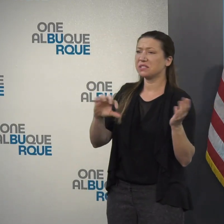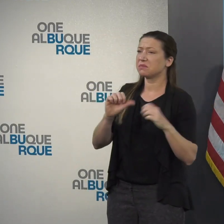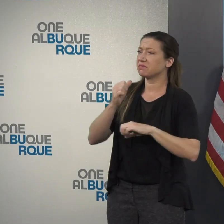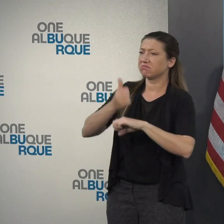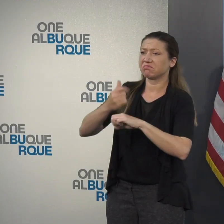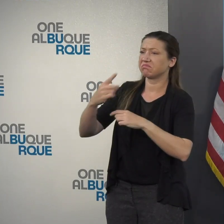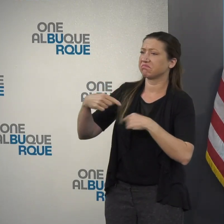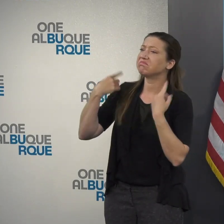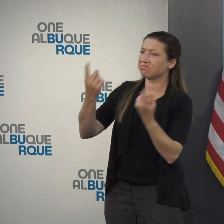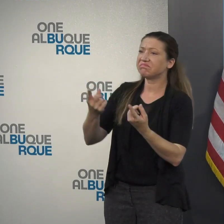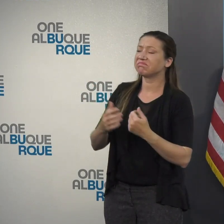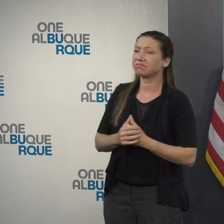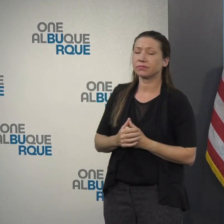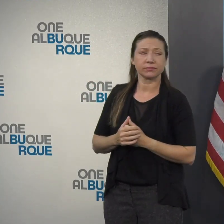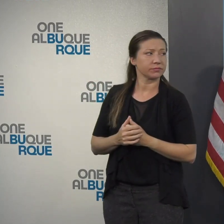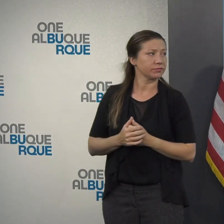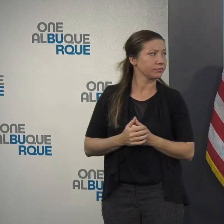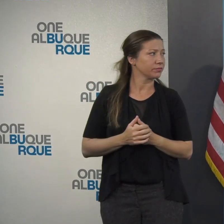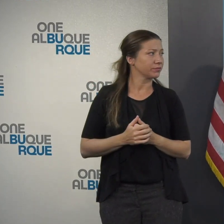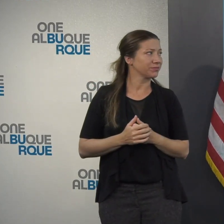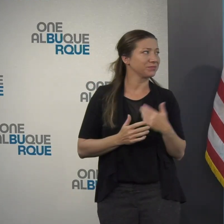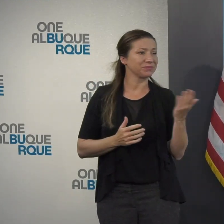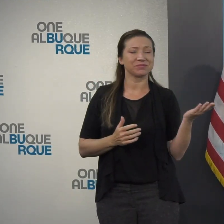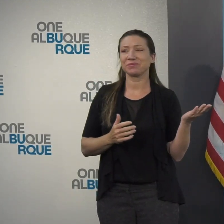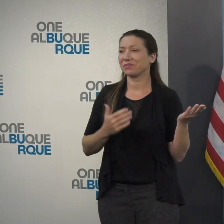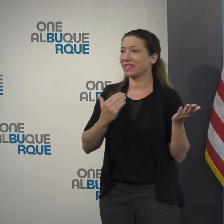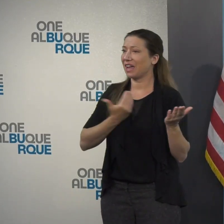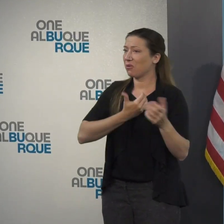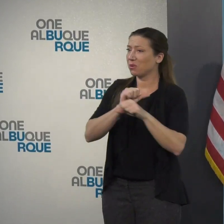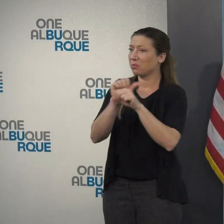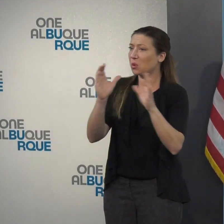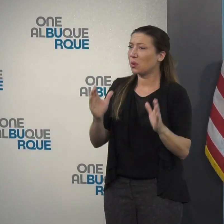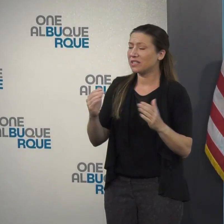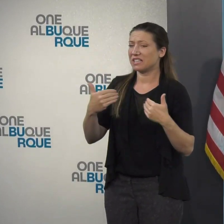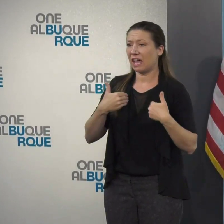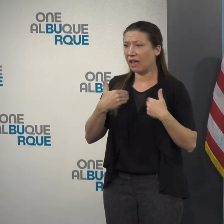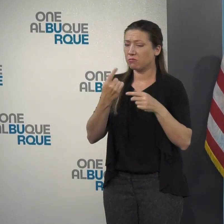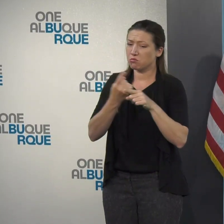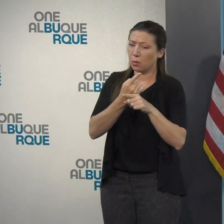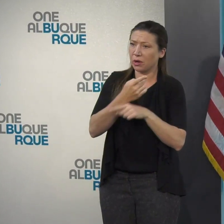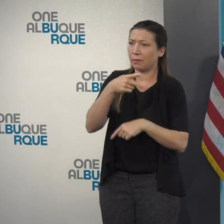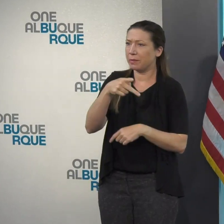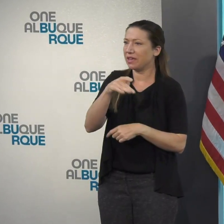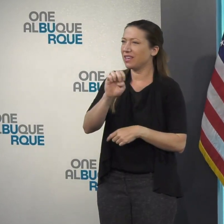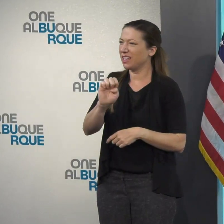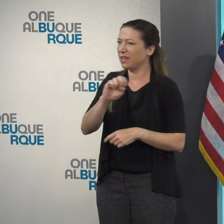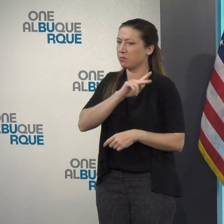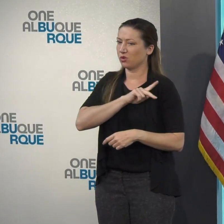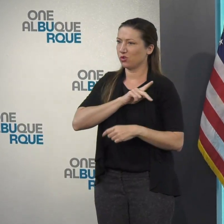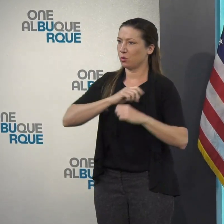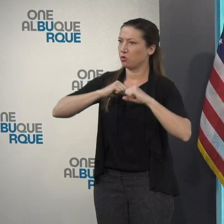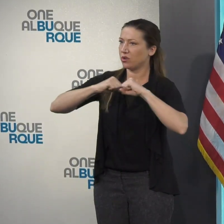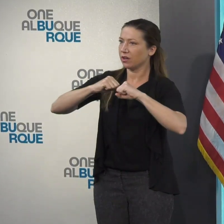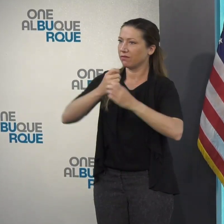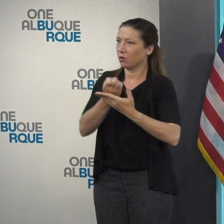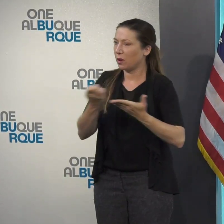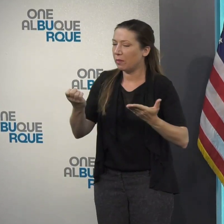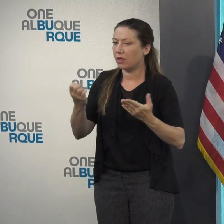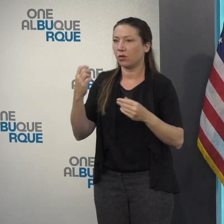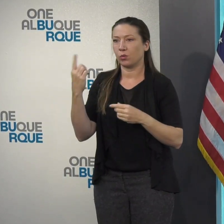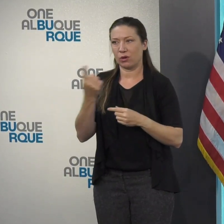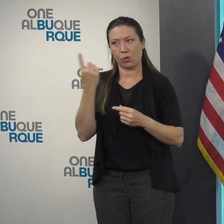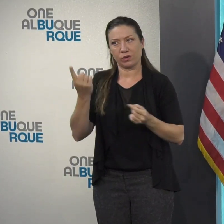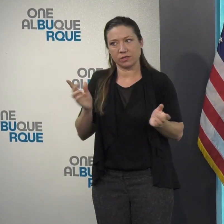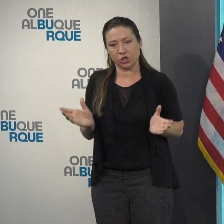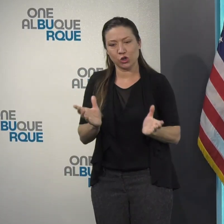for quite a few days. Go ahead. Our employees have the appropriate PPE or personal protective equipment, and they're always